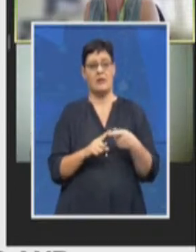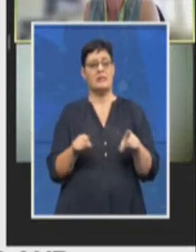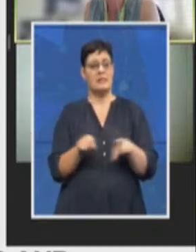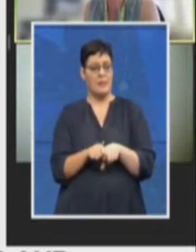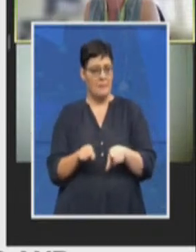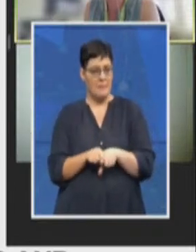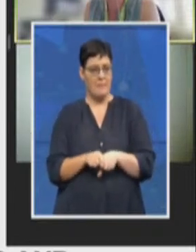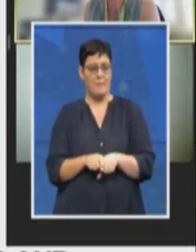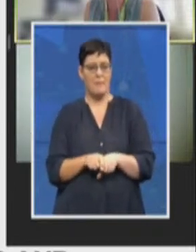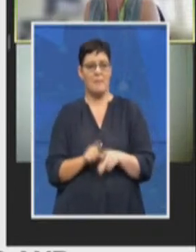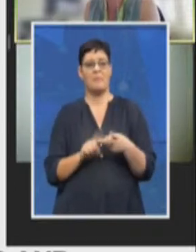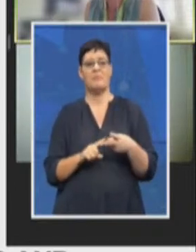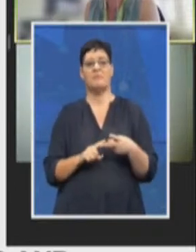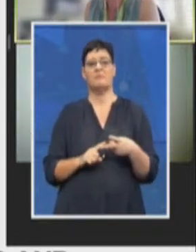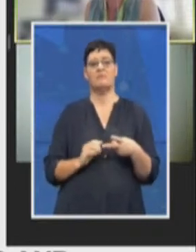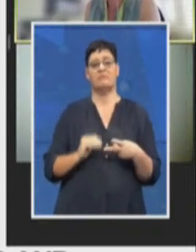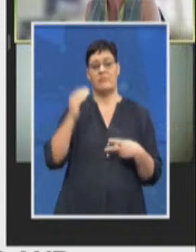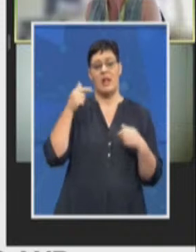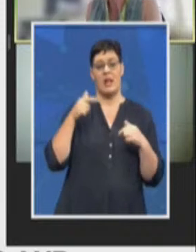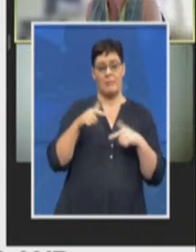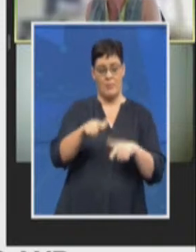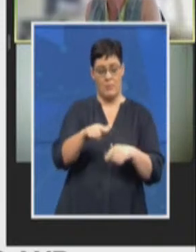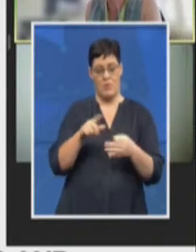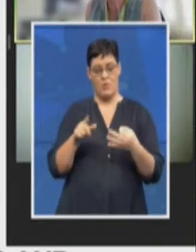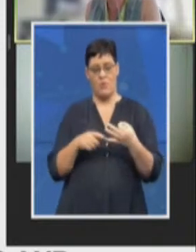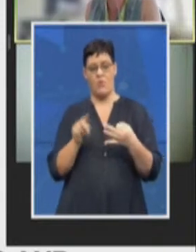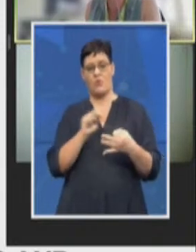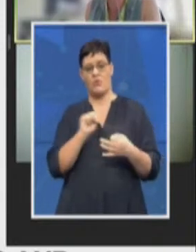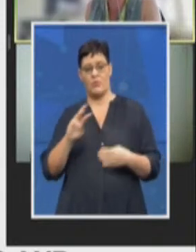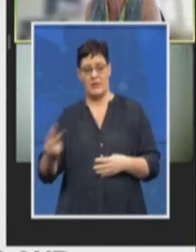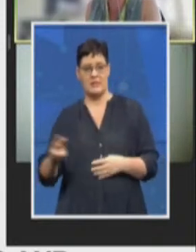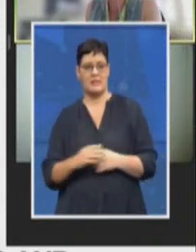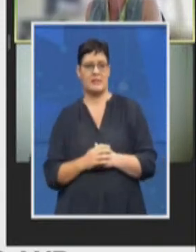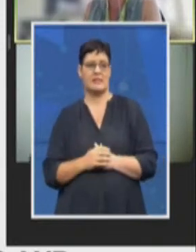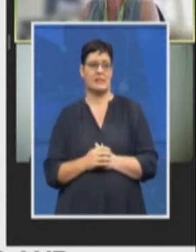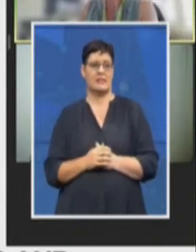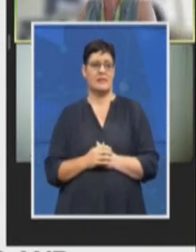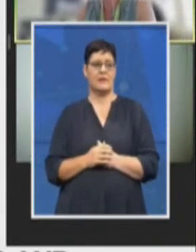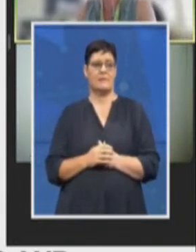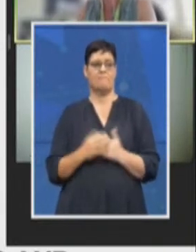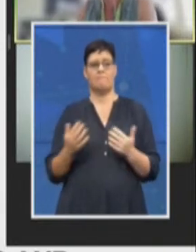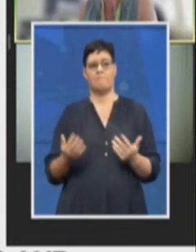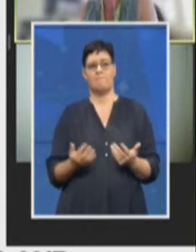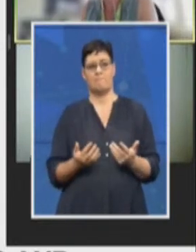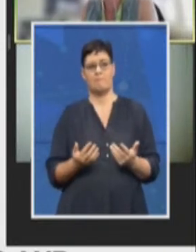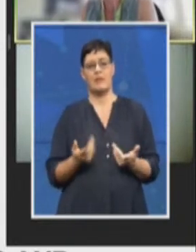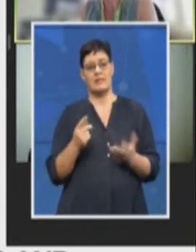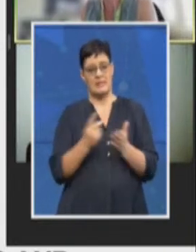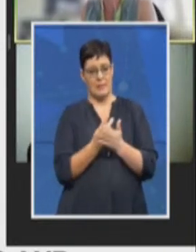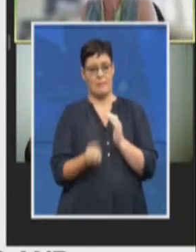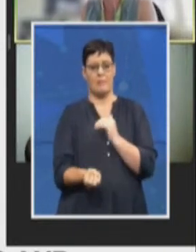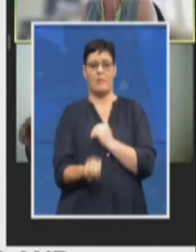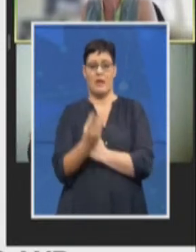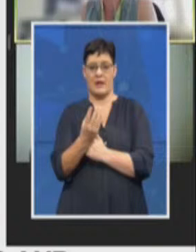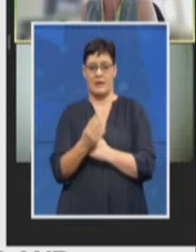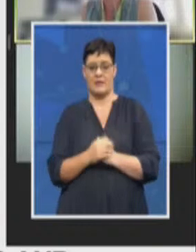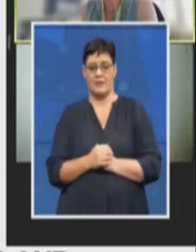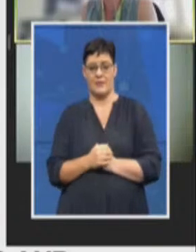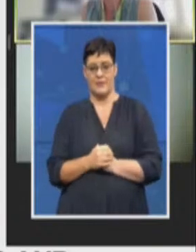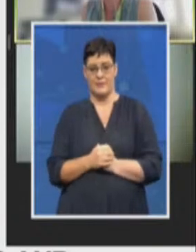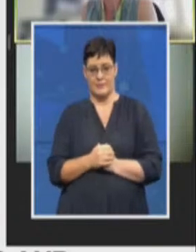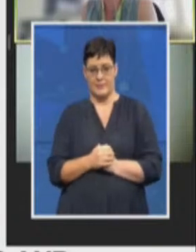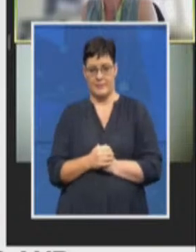Limpopo, Northwest, and Mpumalanga. In terms of the age groups,